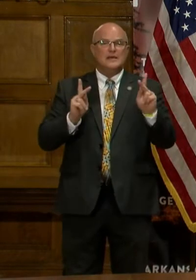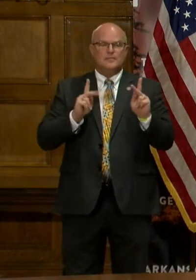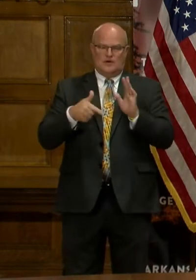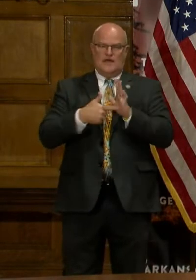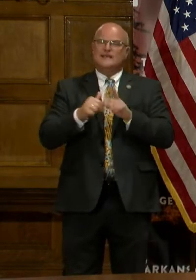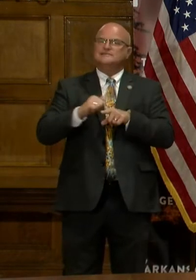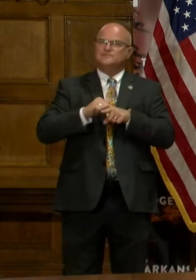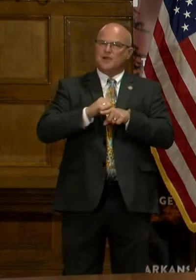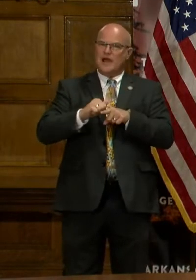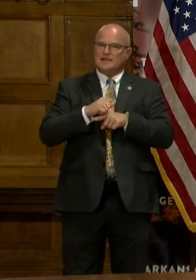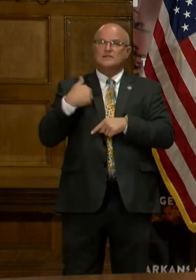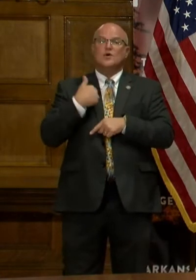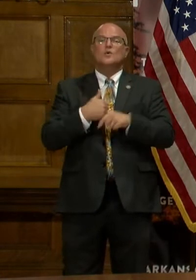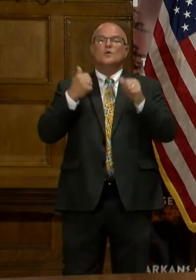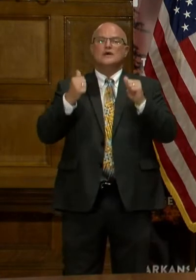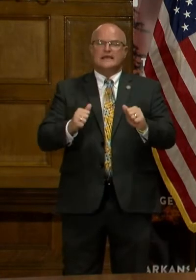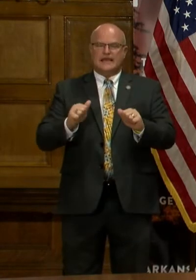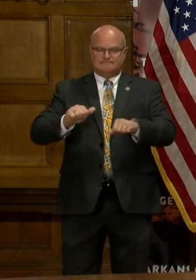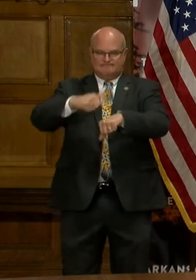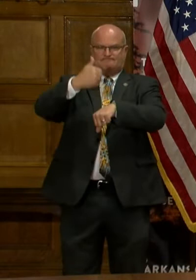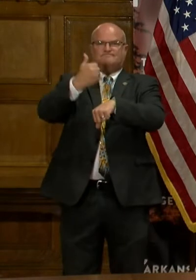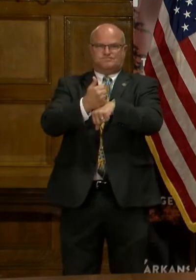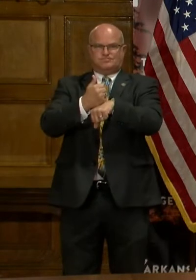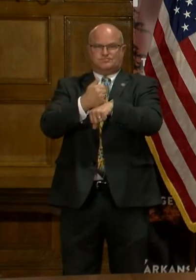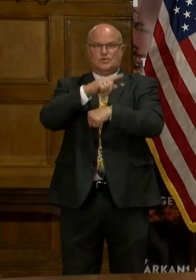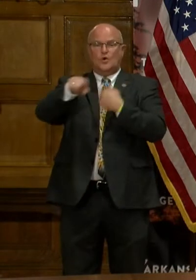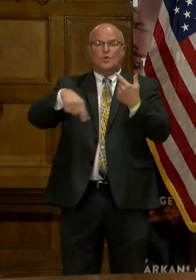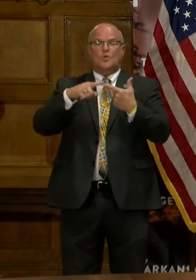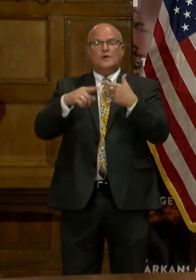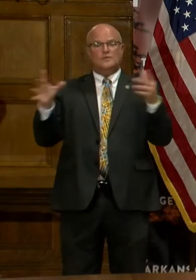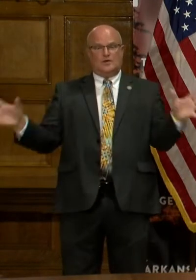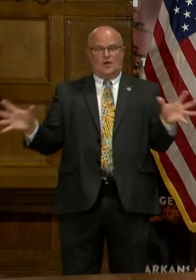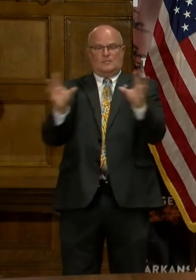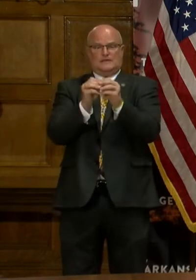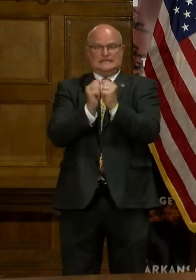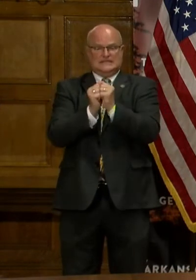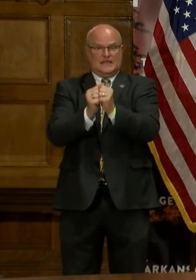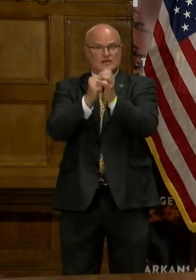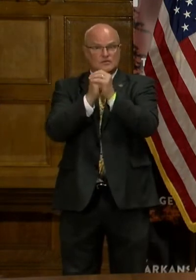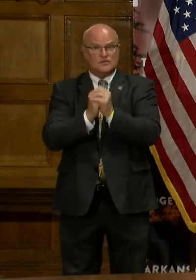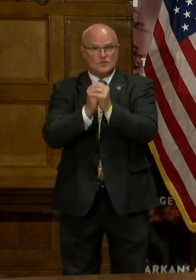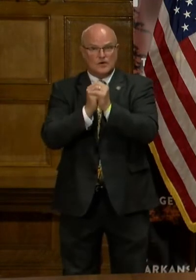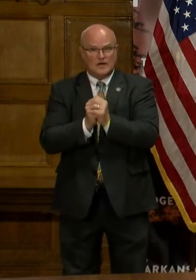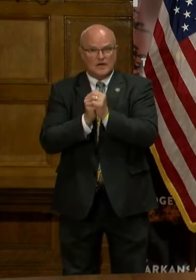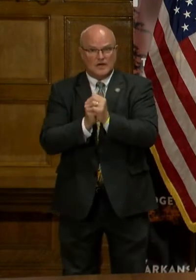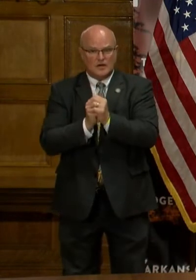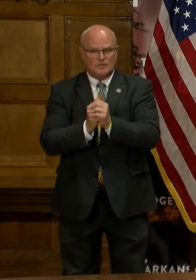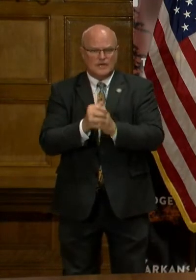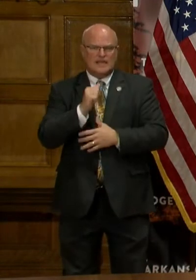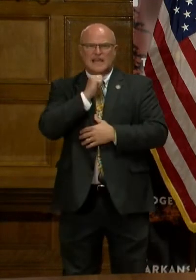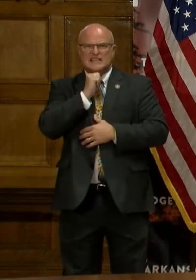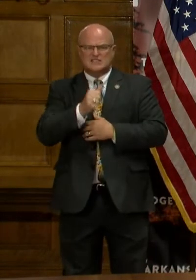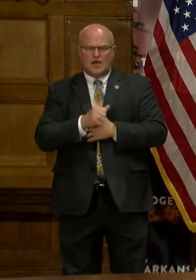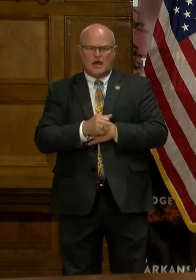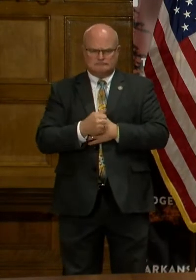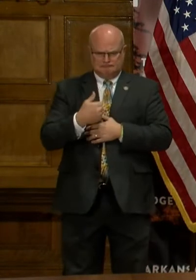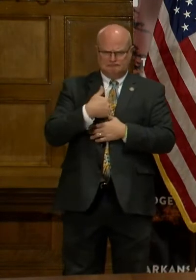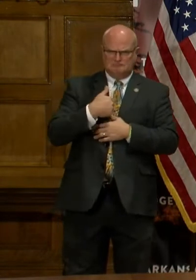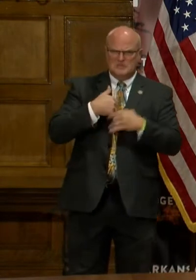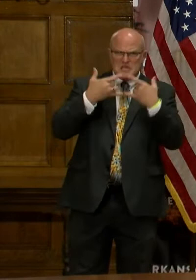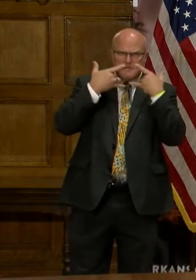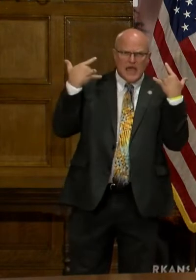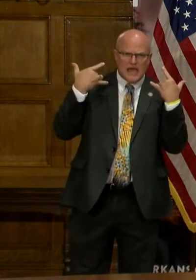is a practice that we can put into place when we gather for worship, because it's not just a question of, do I want to wear a mask or